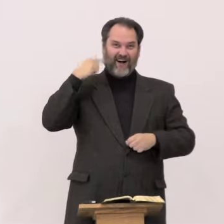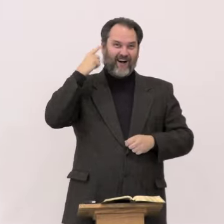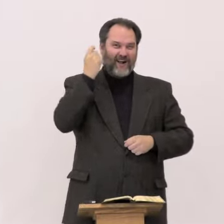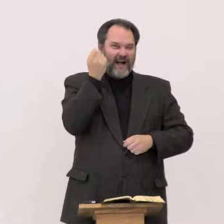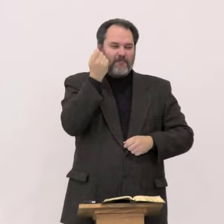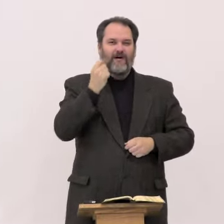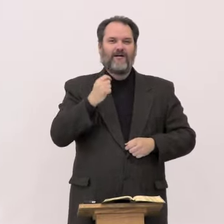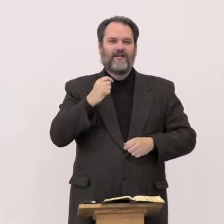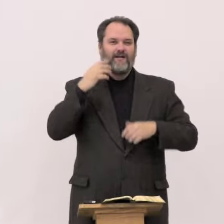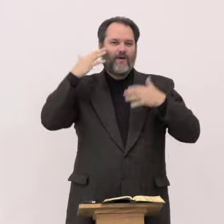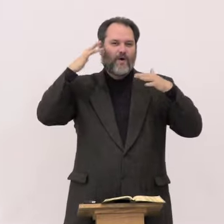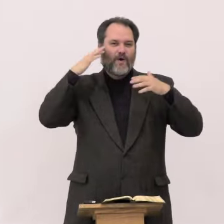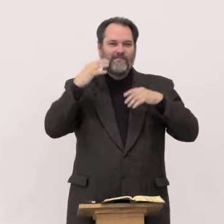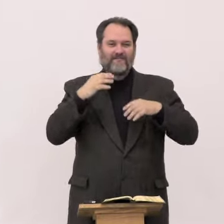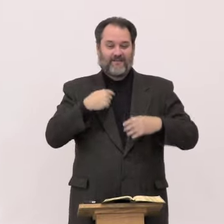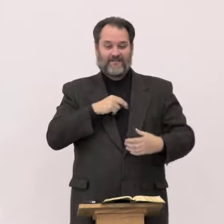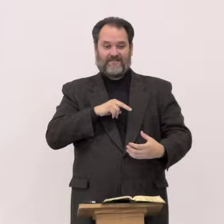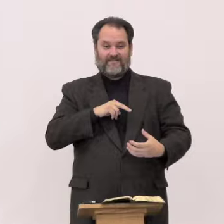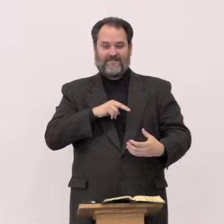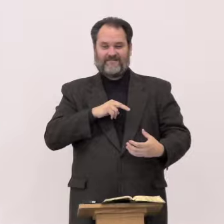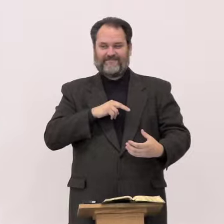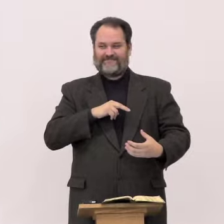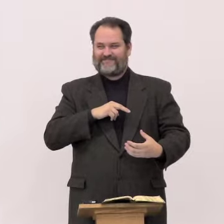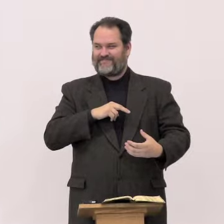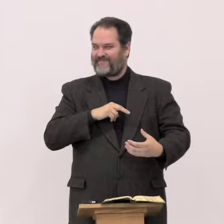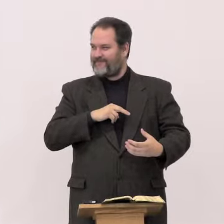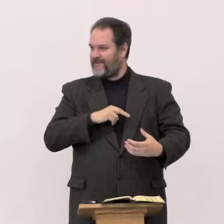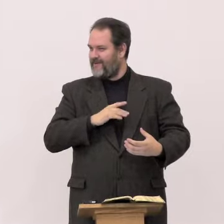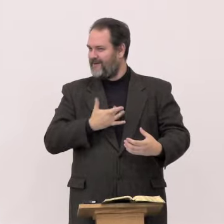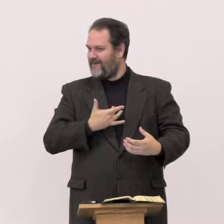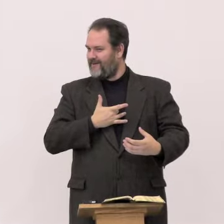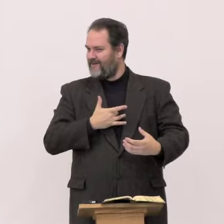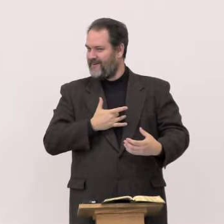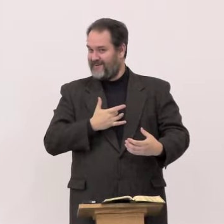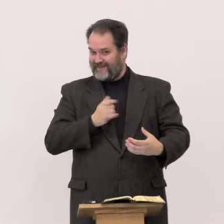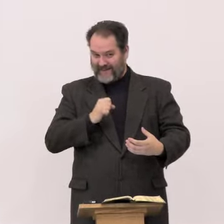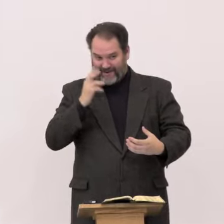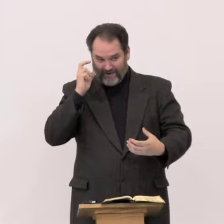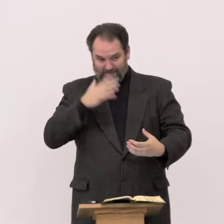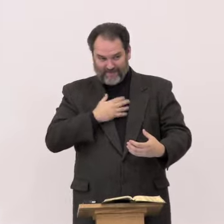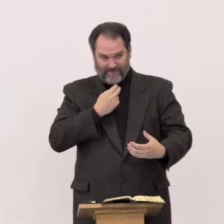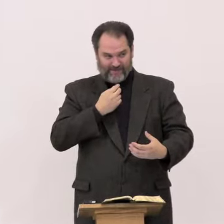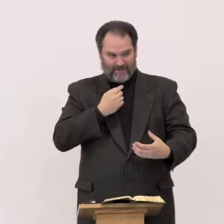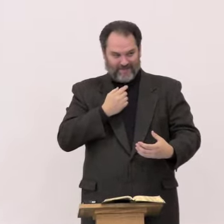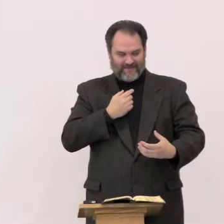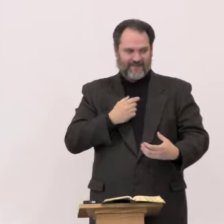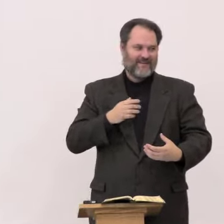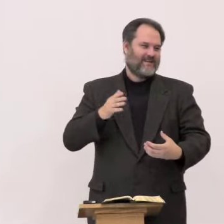"You mouthing and all that." And David Rayless laughed so hard because he could hear some voice out of it.